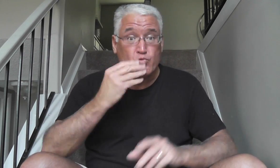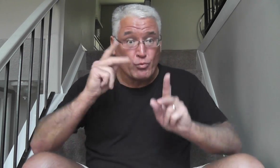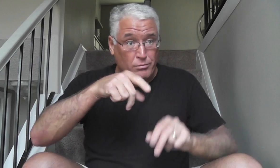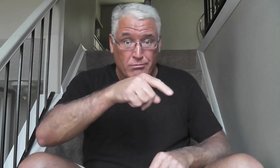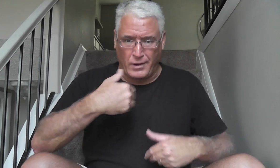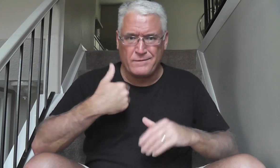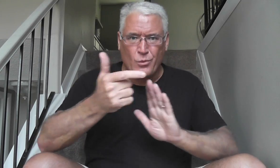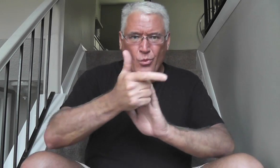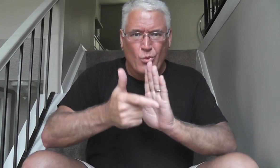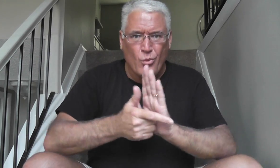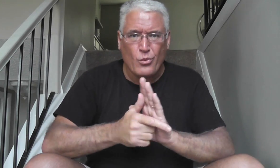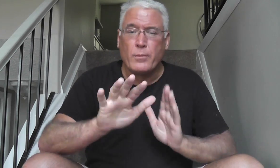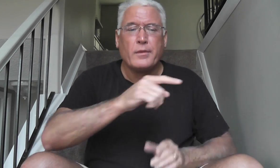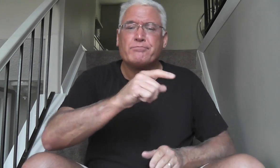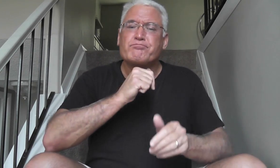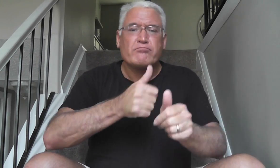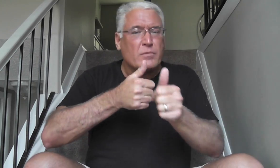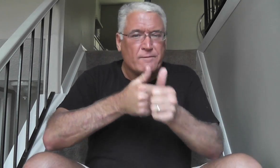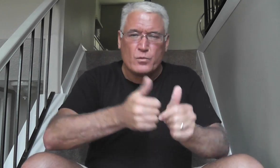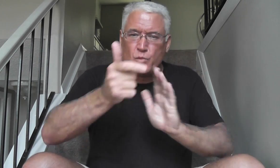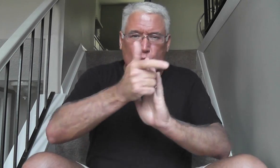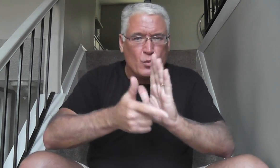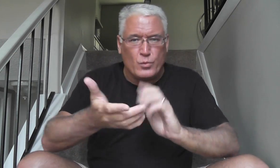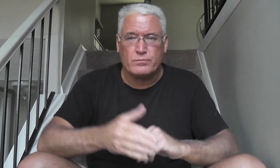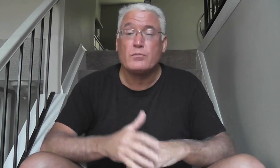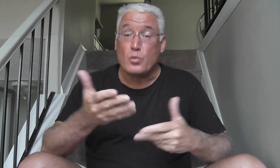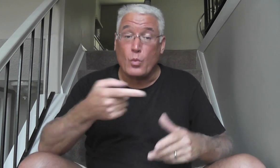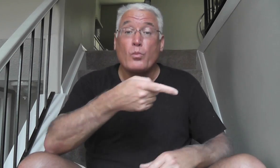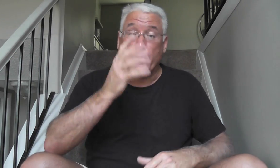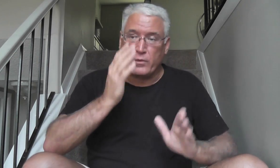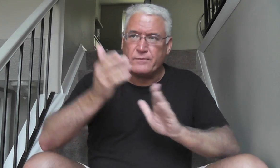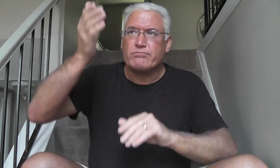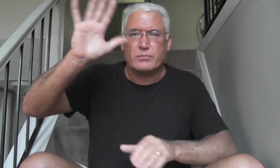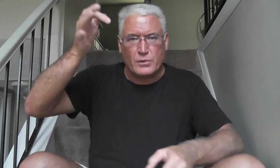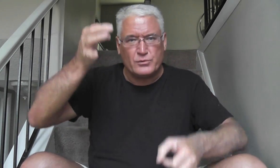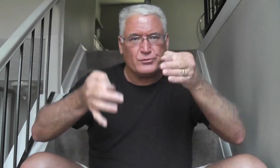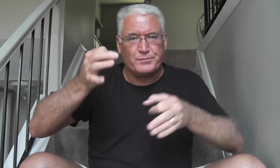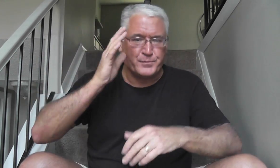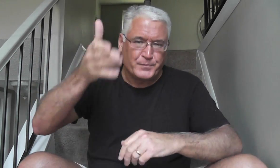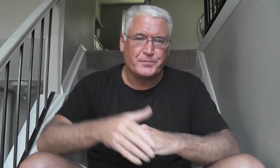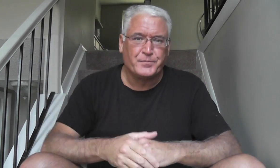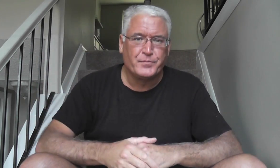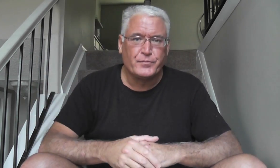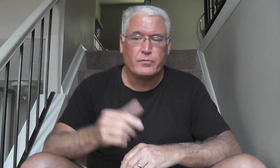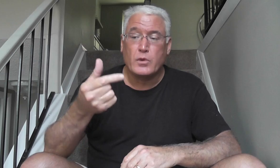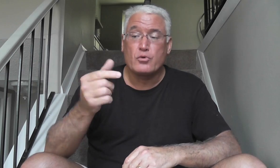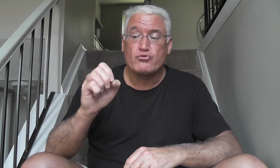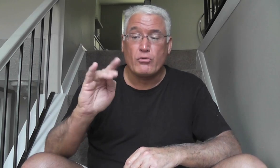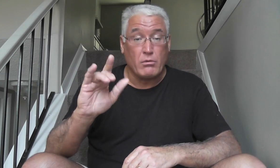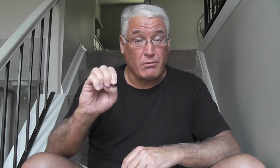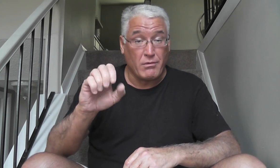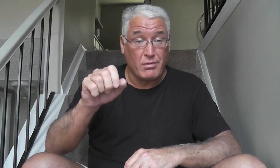too. Well, yeah, the Jewish people, they had the law, but they didn't follow the law. God will judge them. And